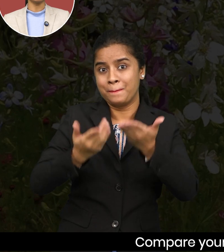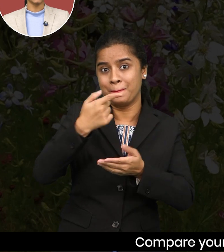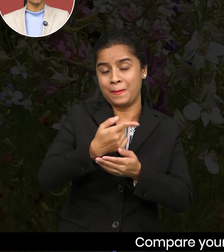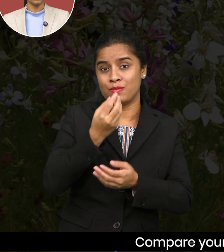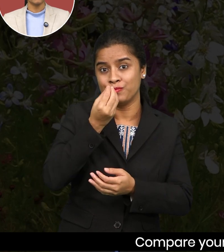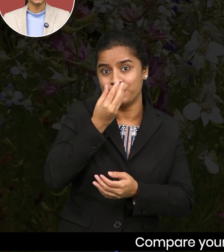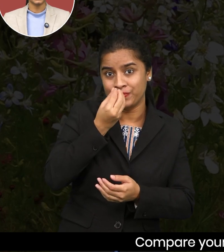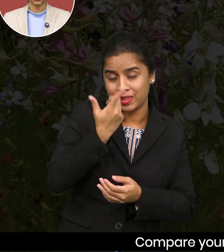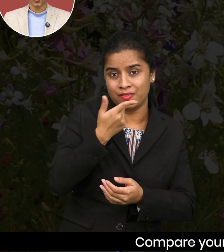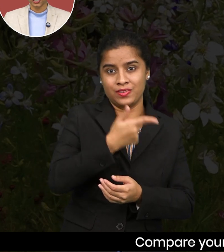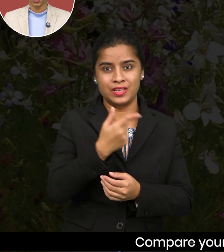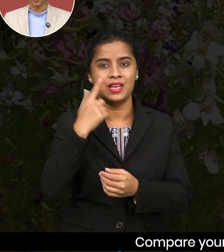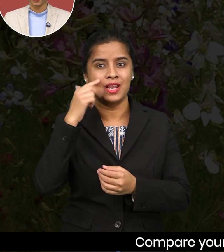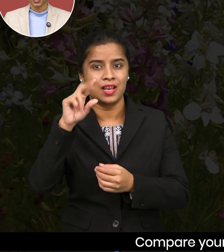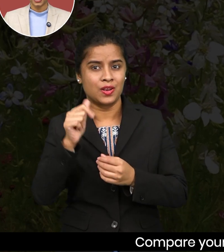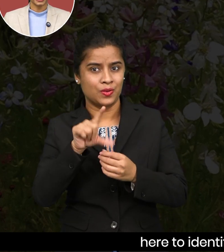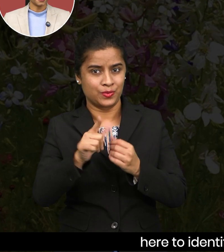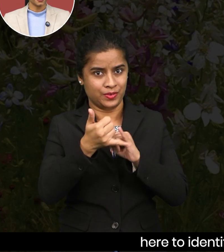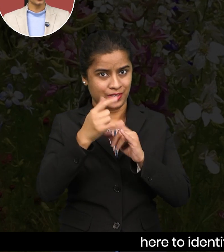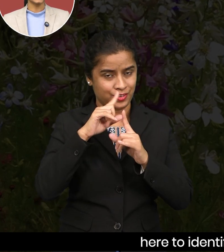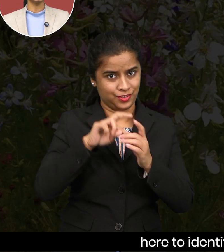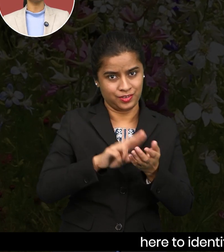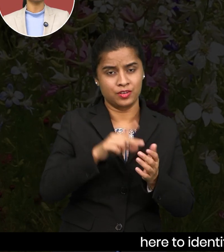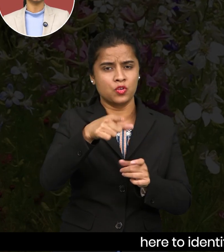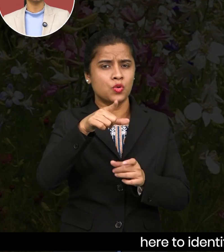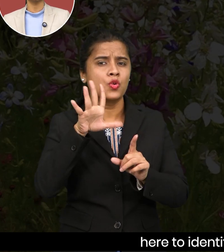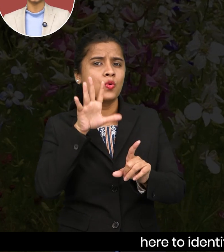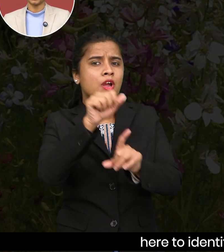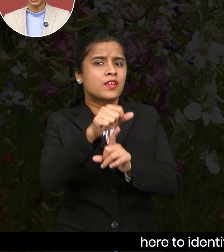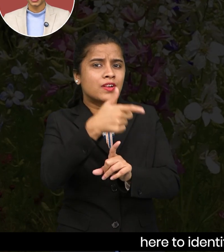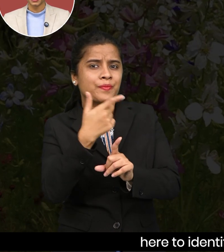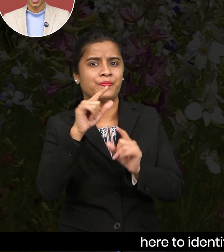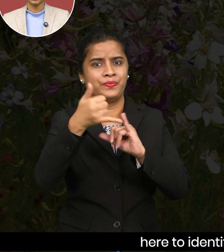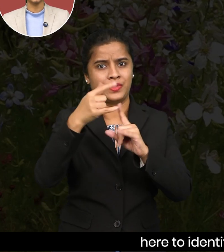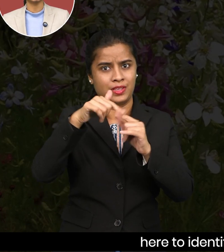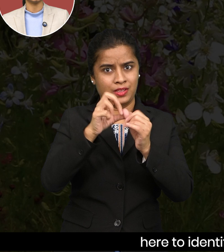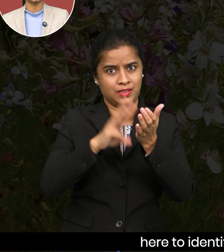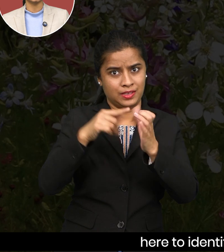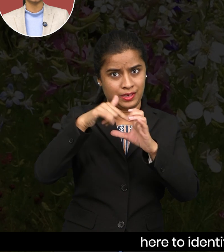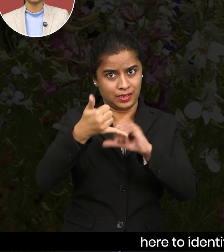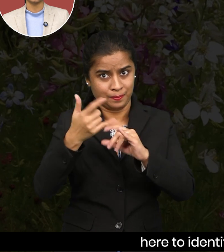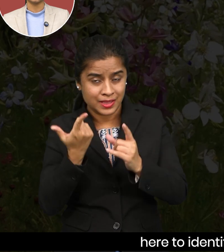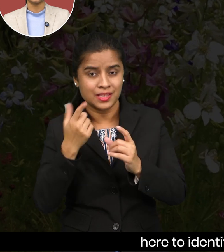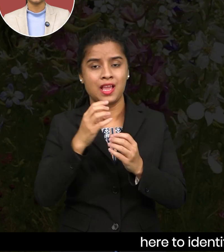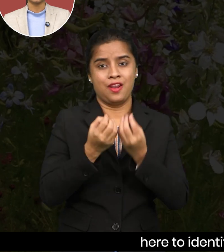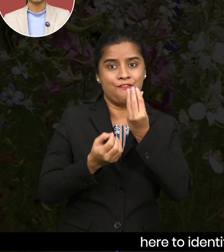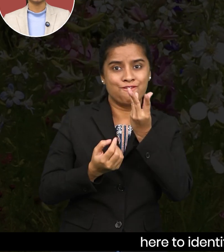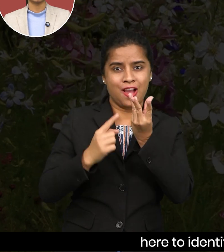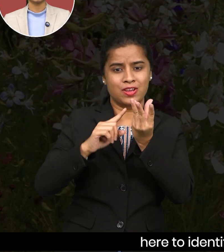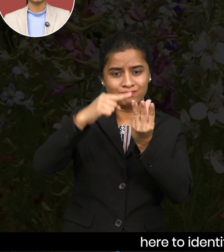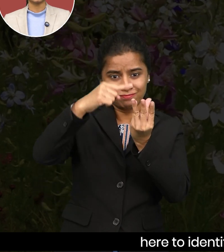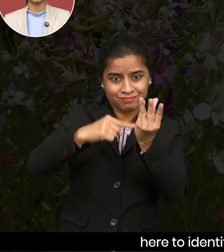Compare your flower with the illustration here to identify the stamens and pistils.